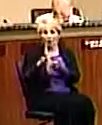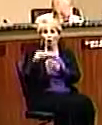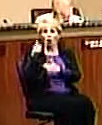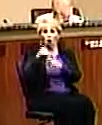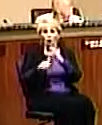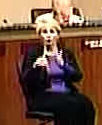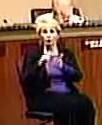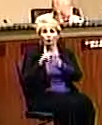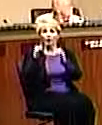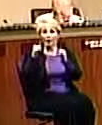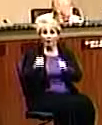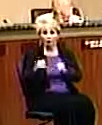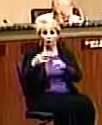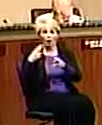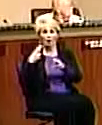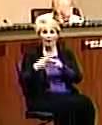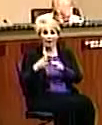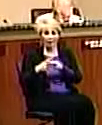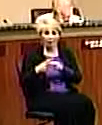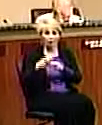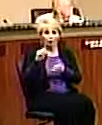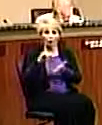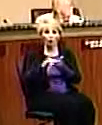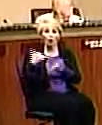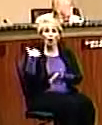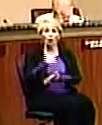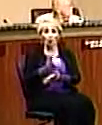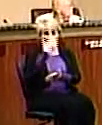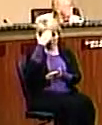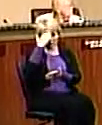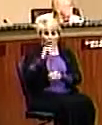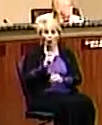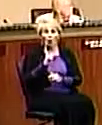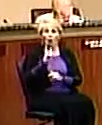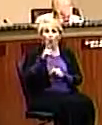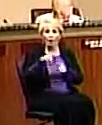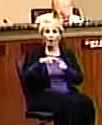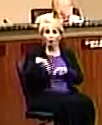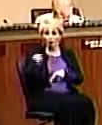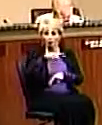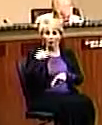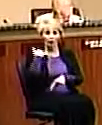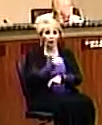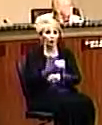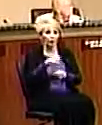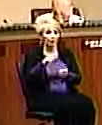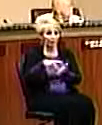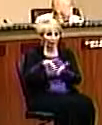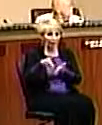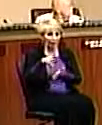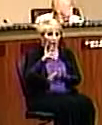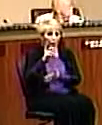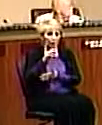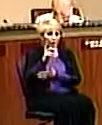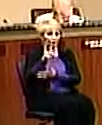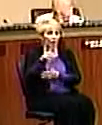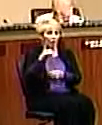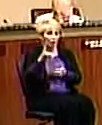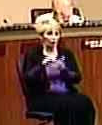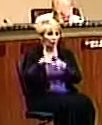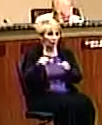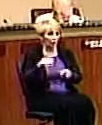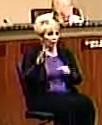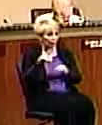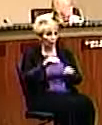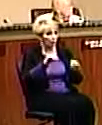the individual's name so that we know it goes back to them and we make refunds of those deposits. Now, if